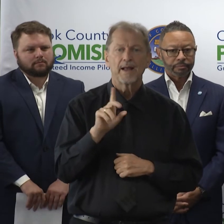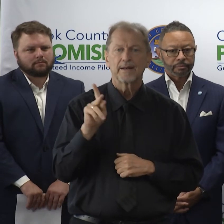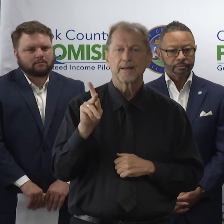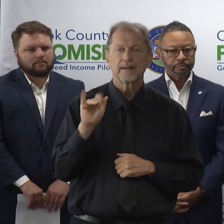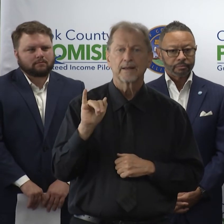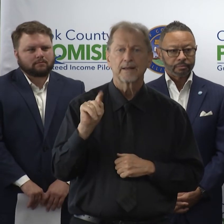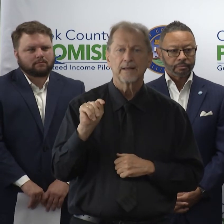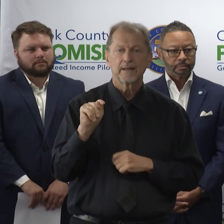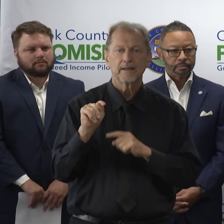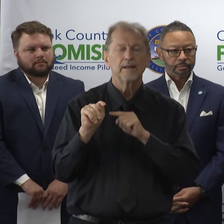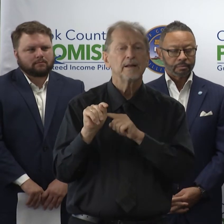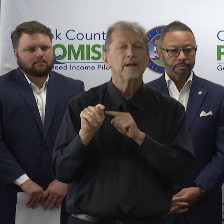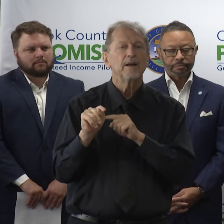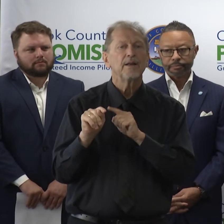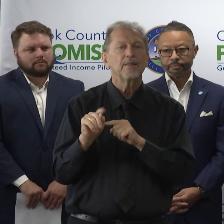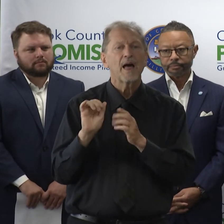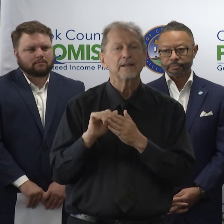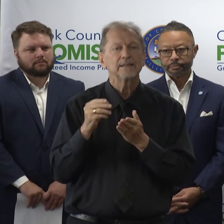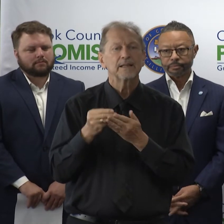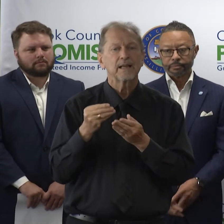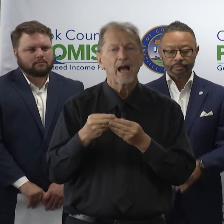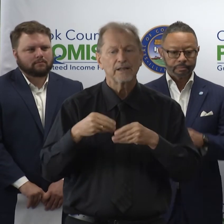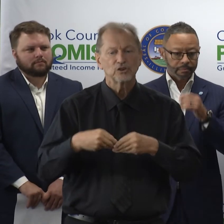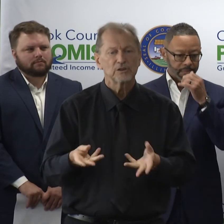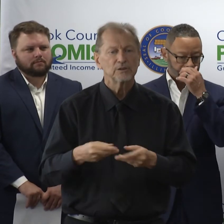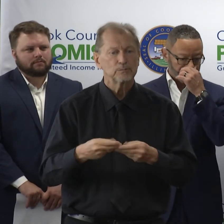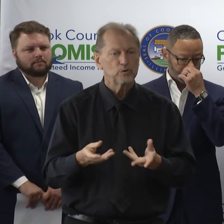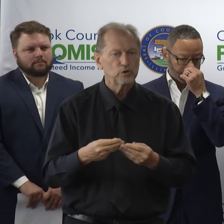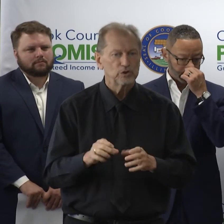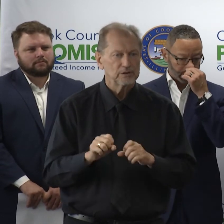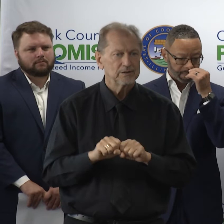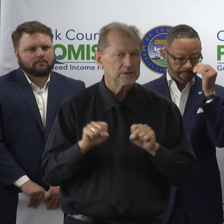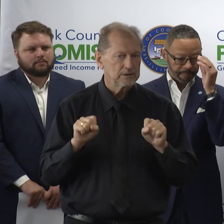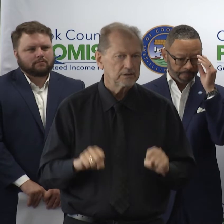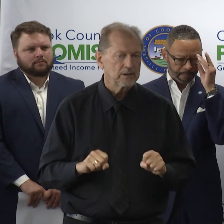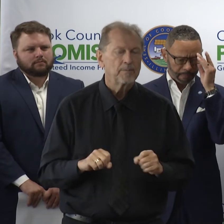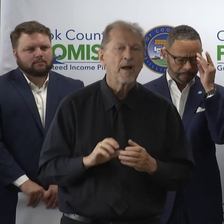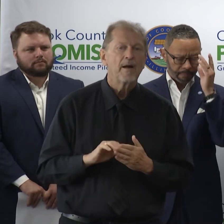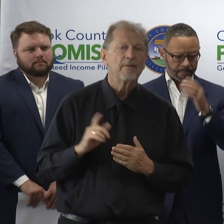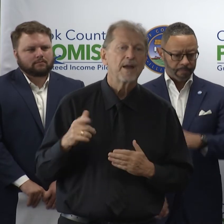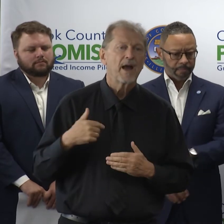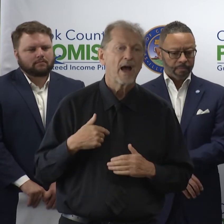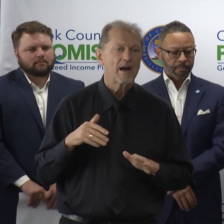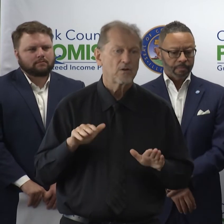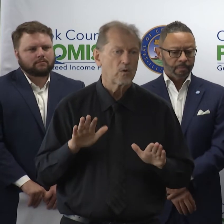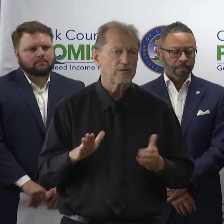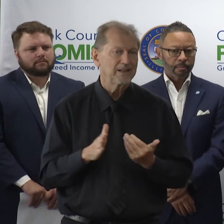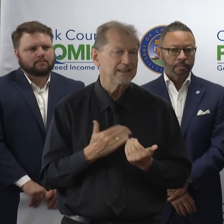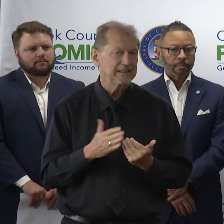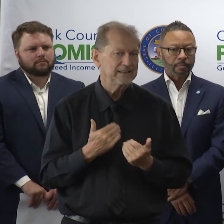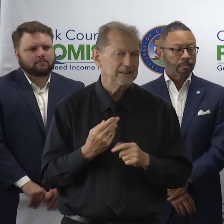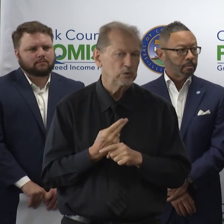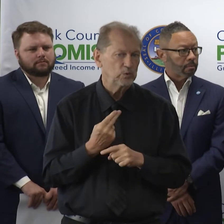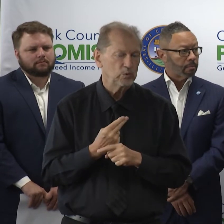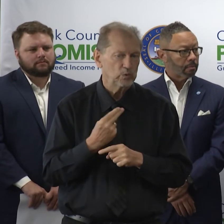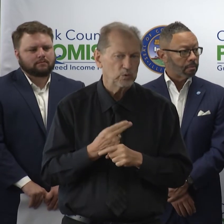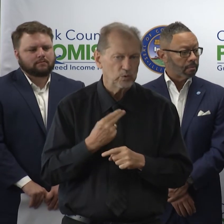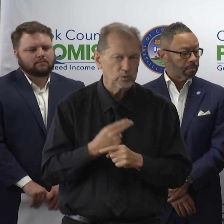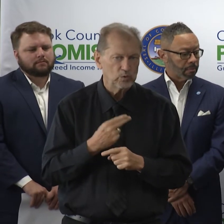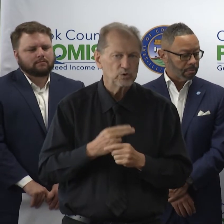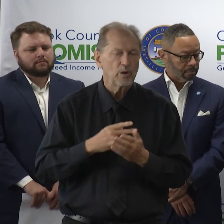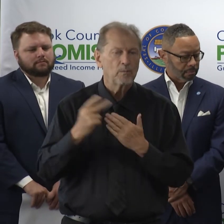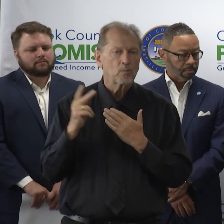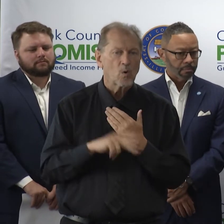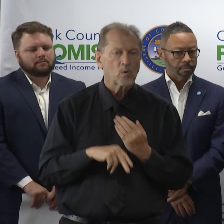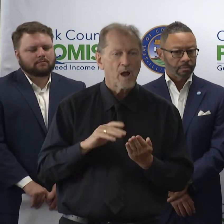a fit-for-purpose cash distribution platform that has built an incredibly accessible and easy-to-use application